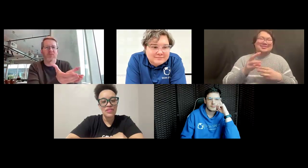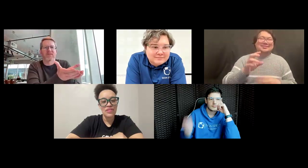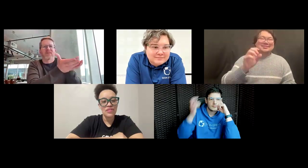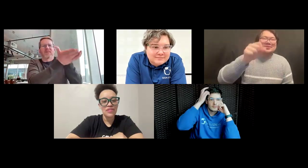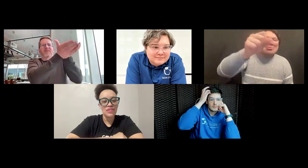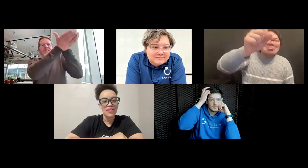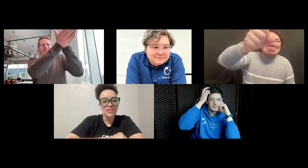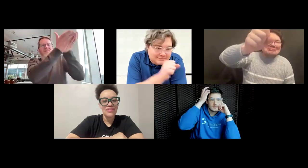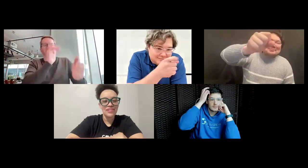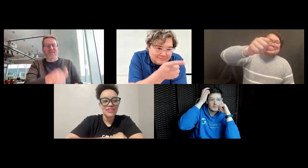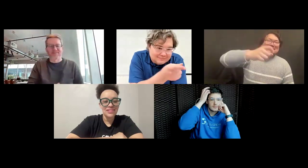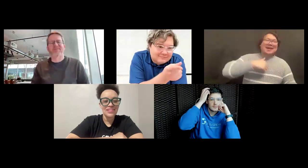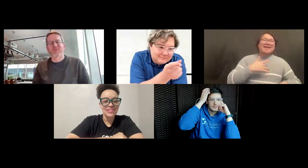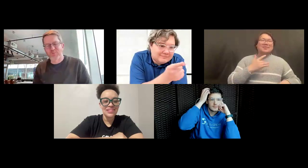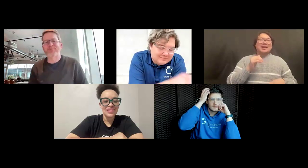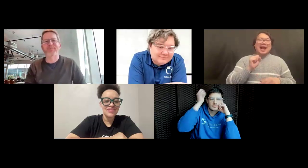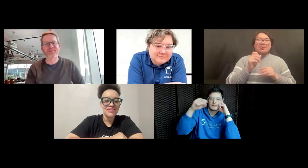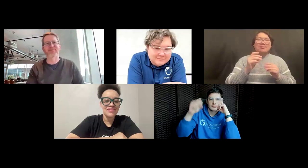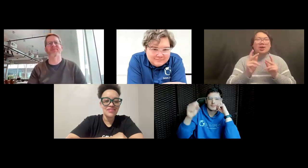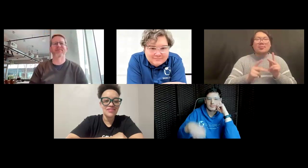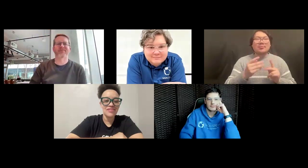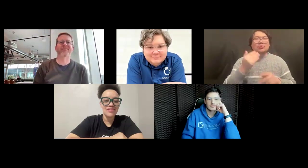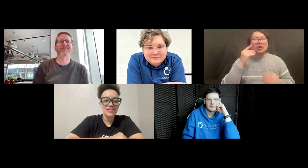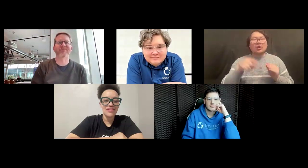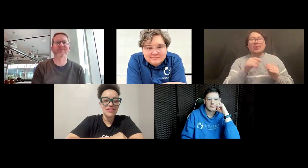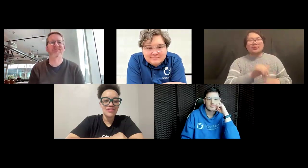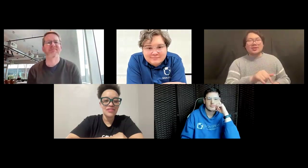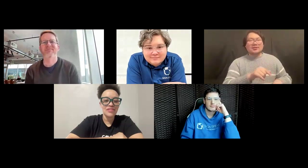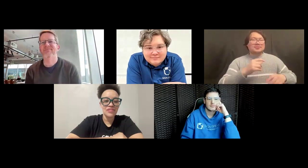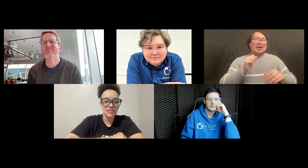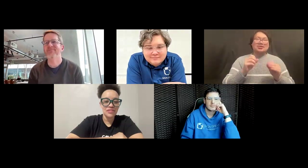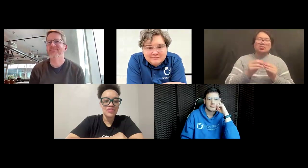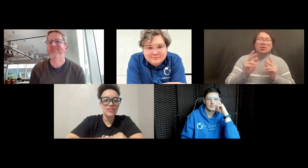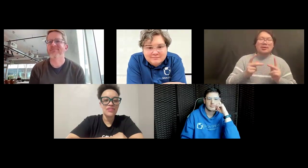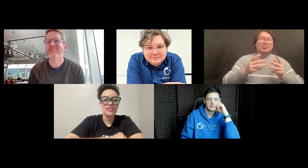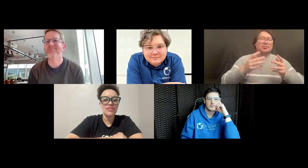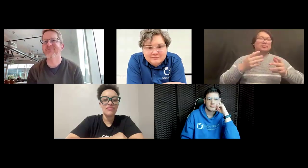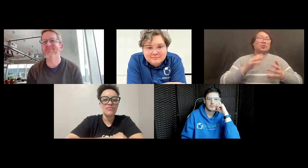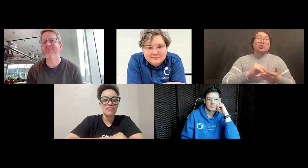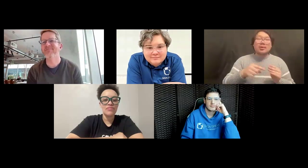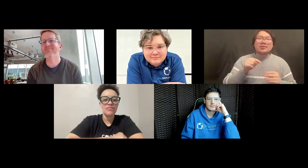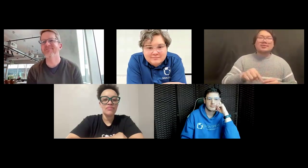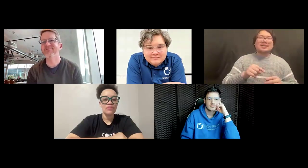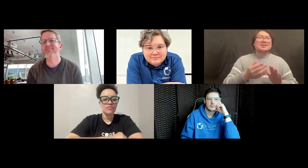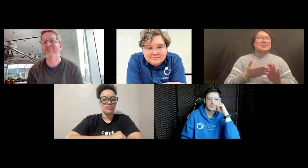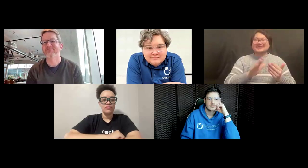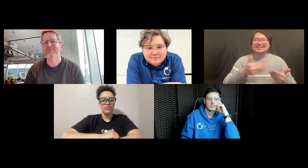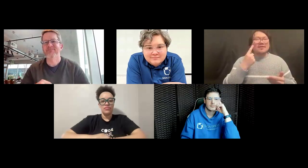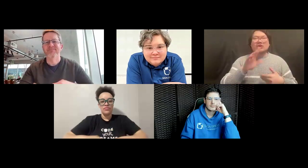sense. Yeah, Yeah, uplifting the community. Yeah. right. So I think that's what we see through that competition